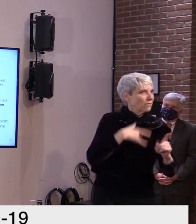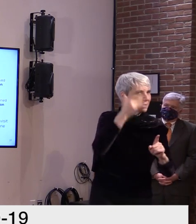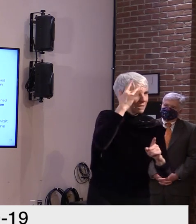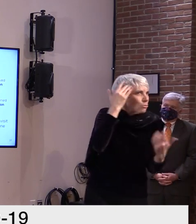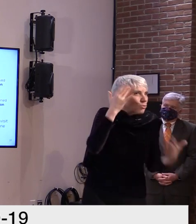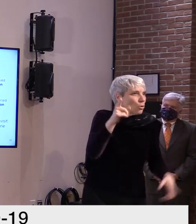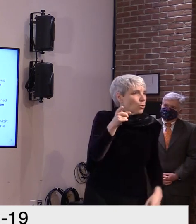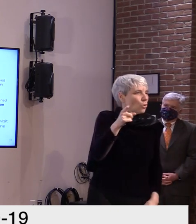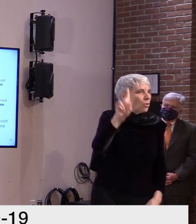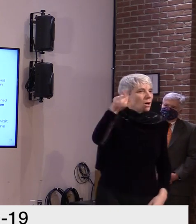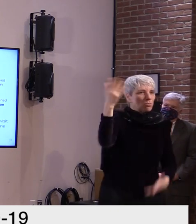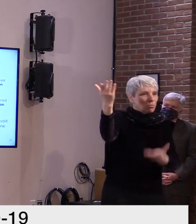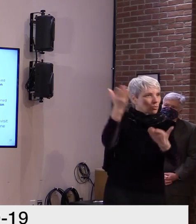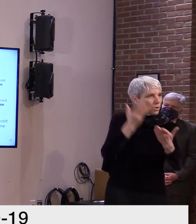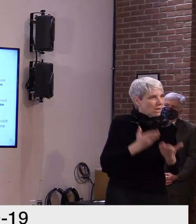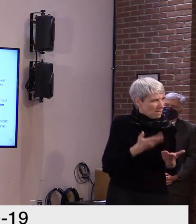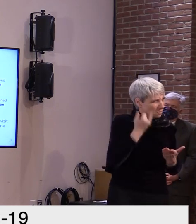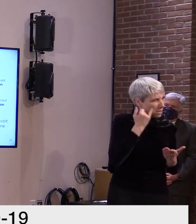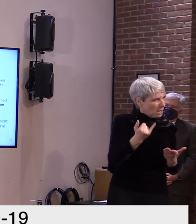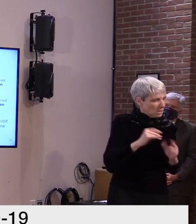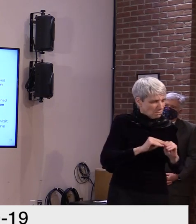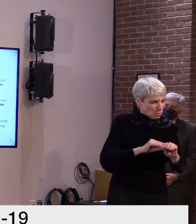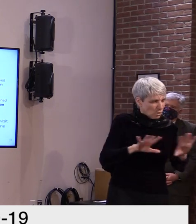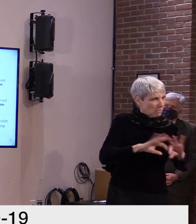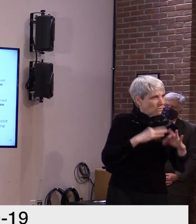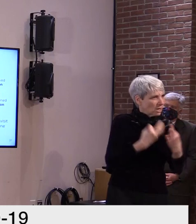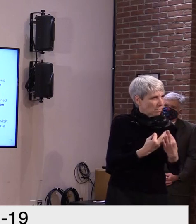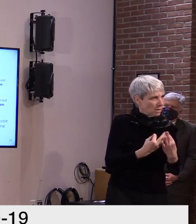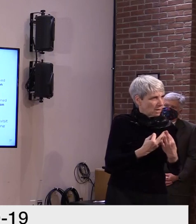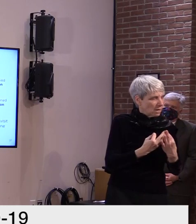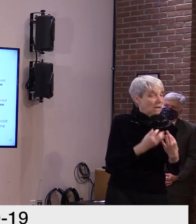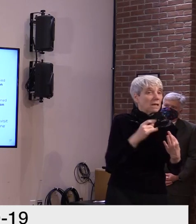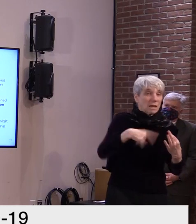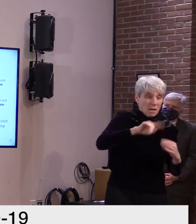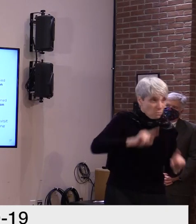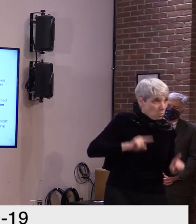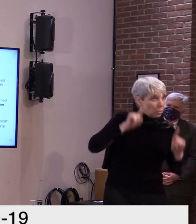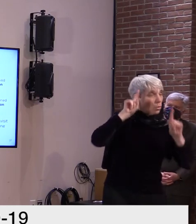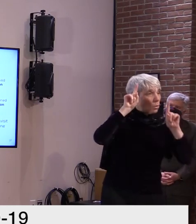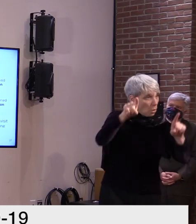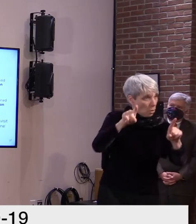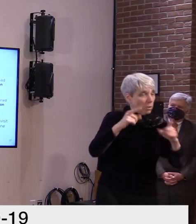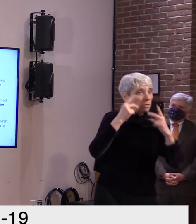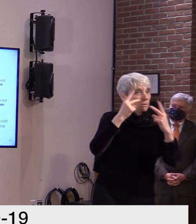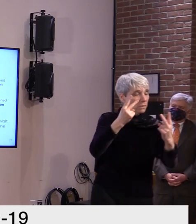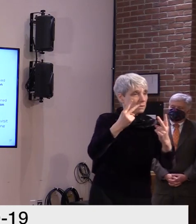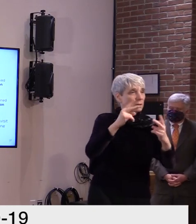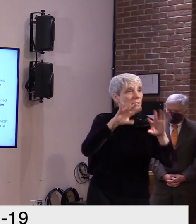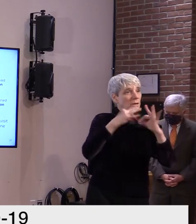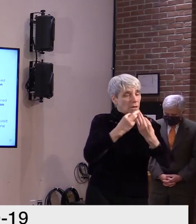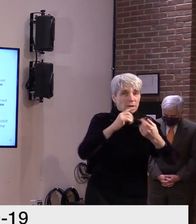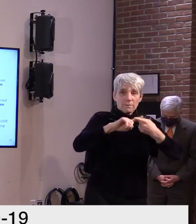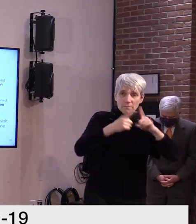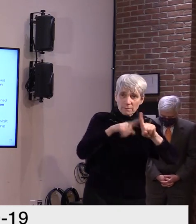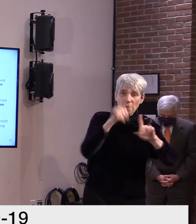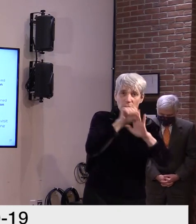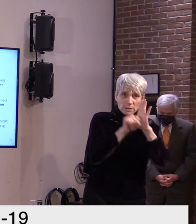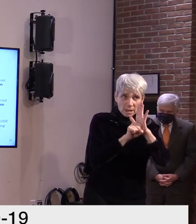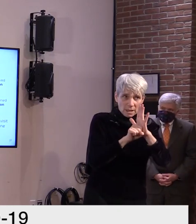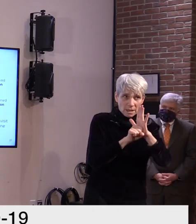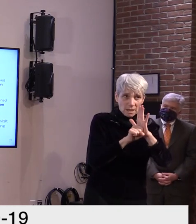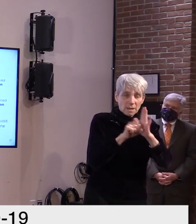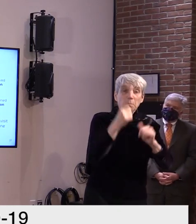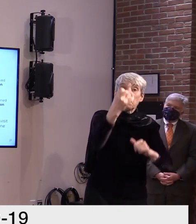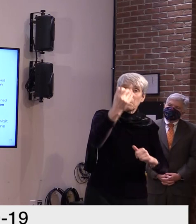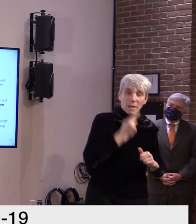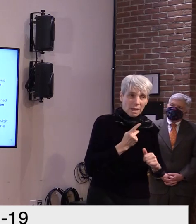Vermont, remember that you need to quarantine for 14 days when you return, so plan ahead. Of course, you